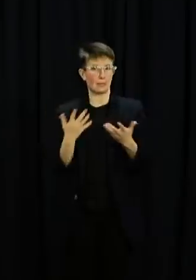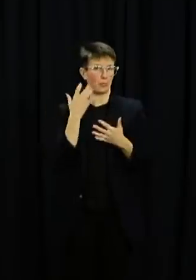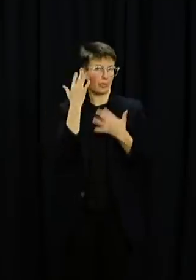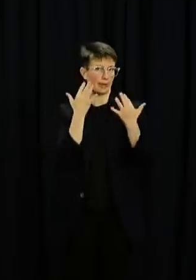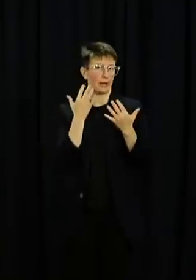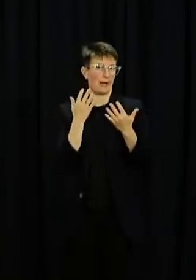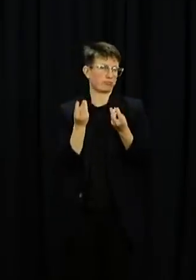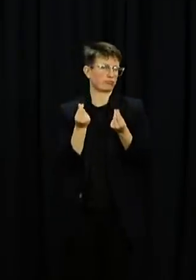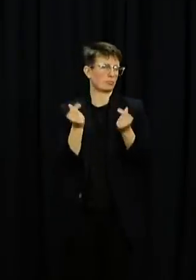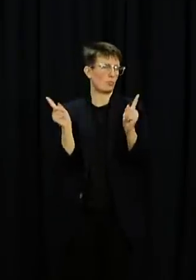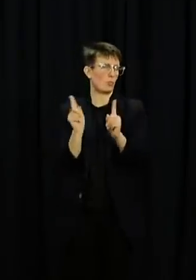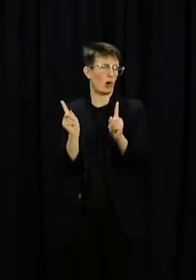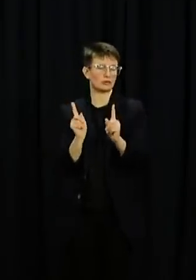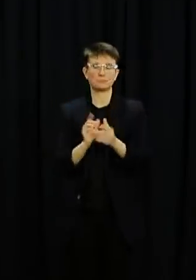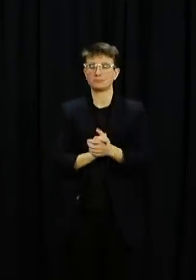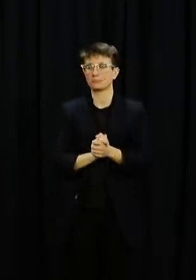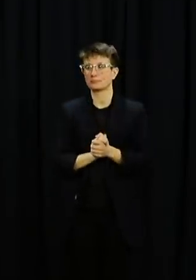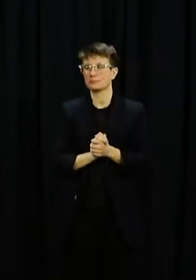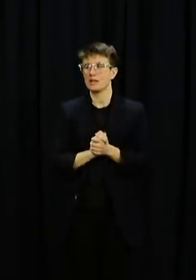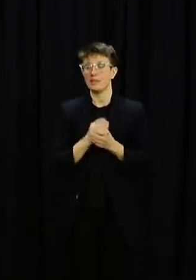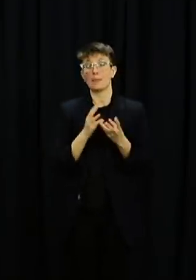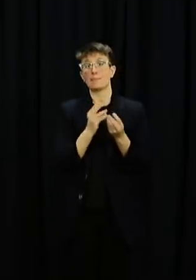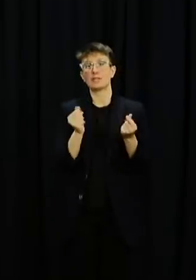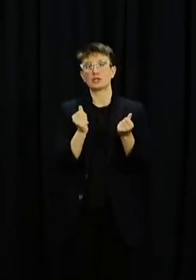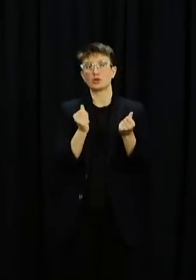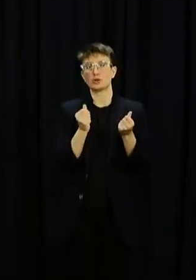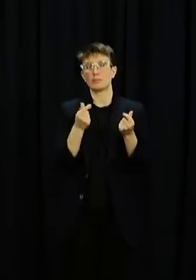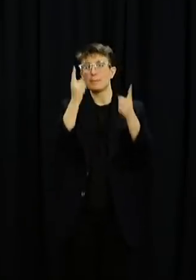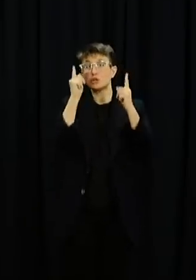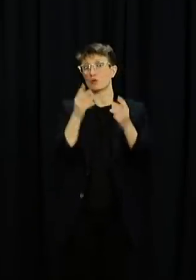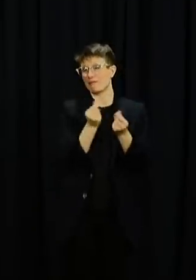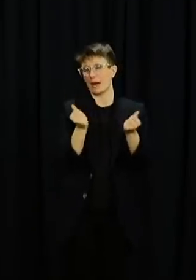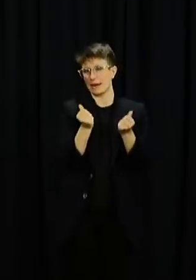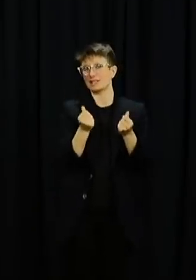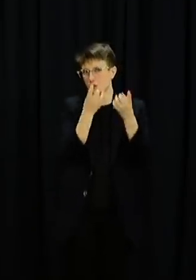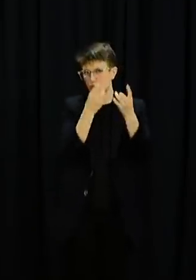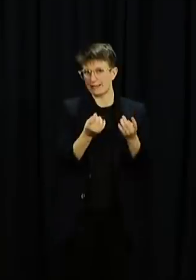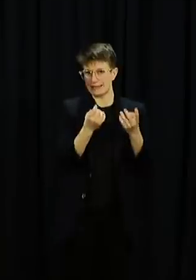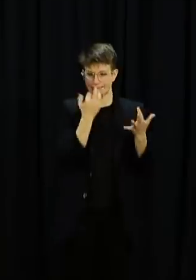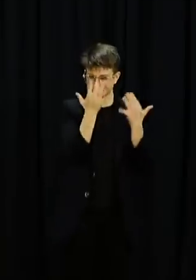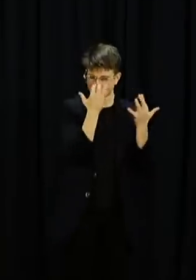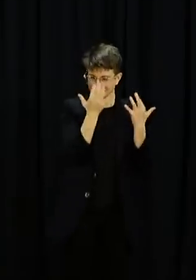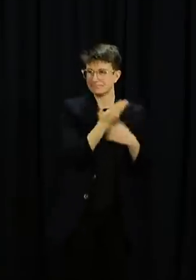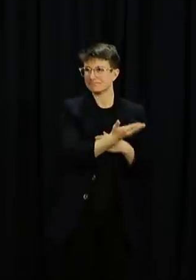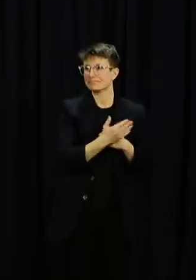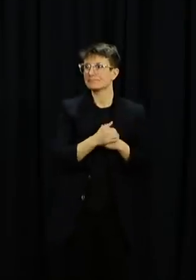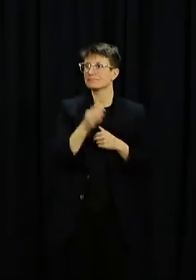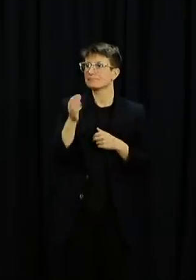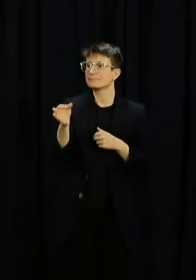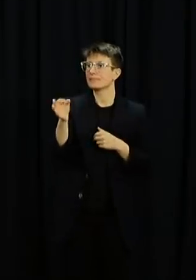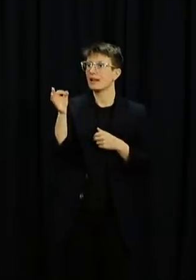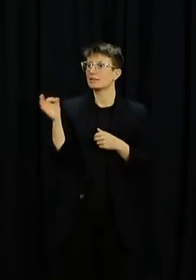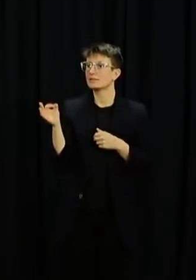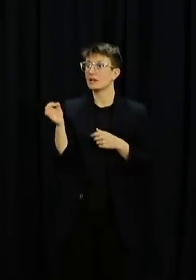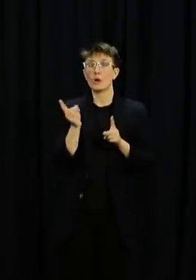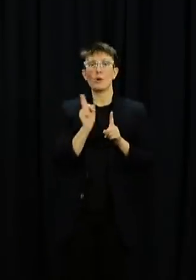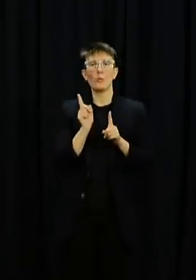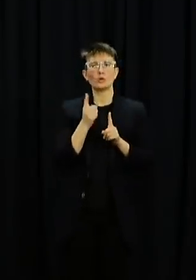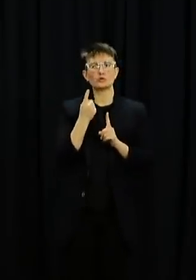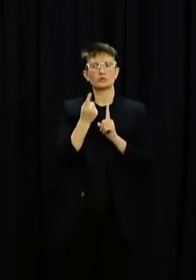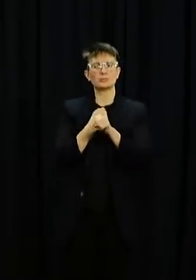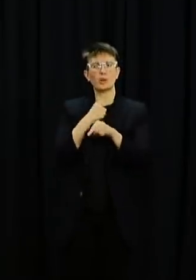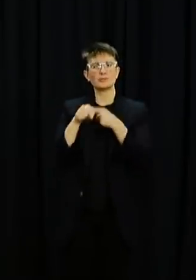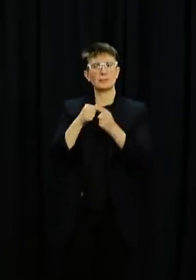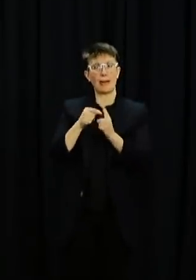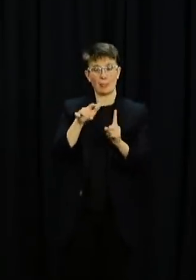Finance is already being engaged on that and is at the ready if that's required. Yes. What's your response to iwi who want to reinstate checkpoints? Yeah, so I've